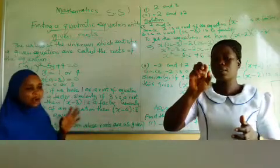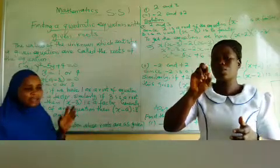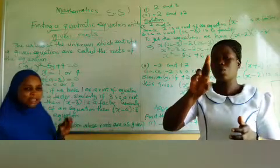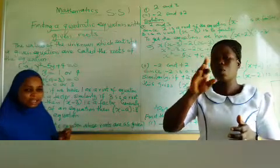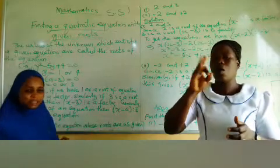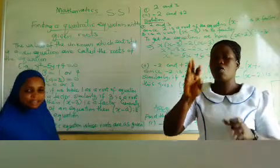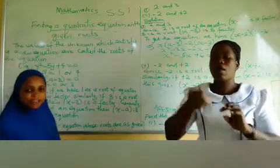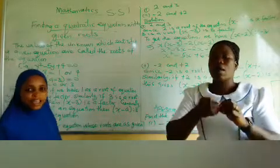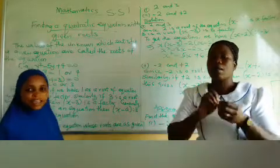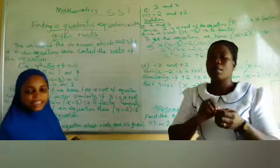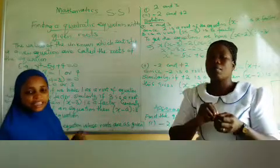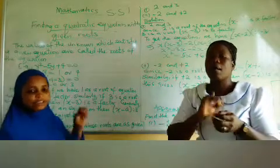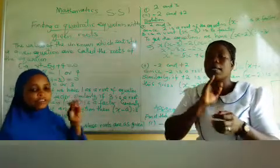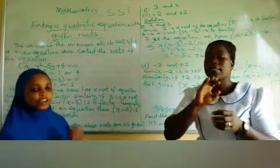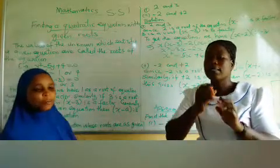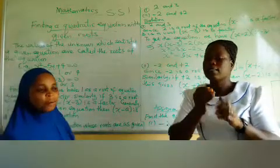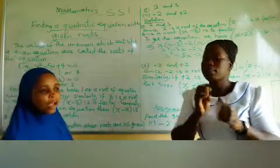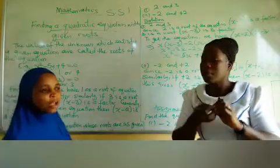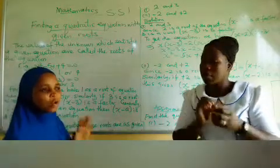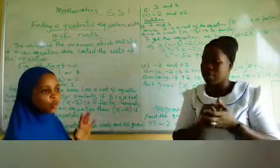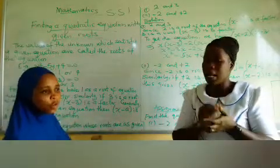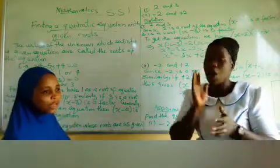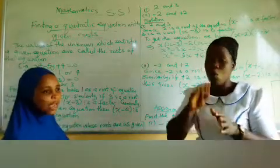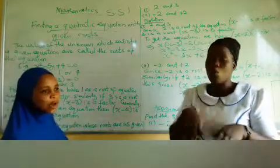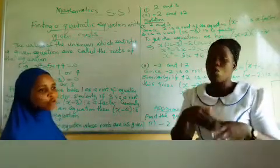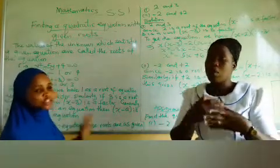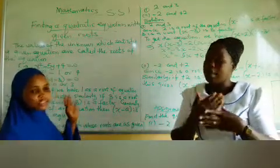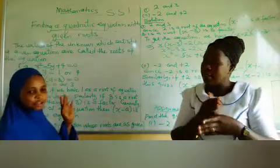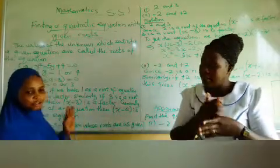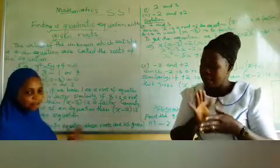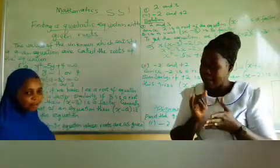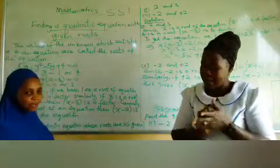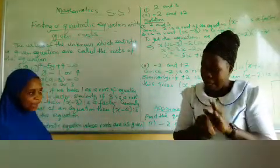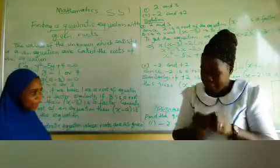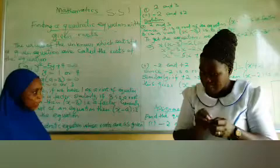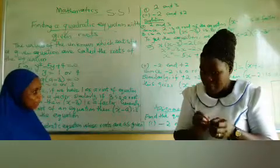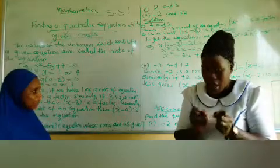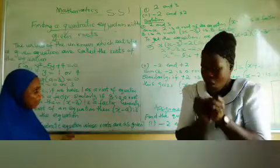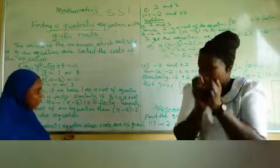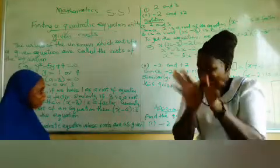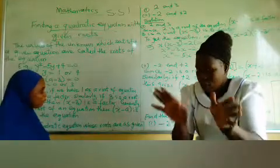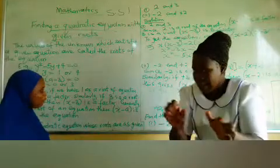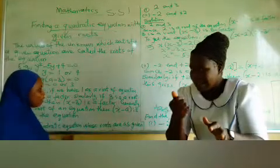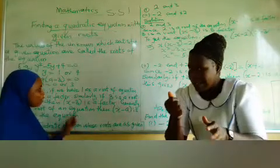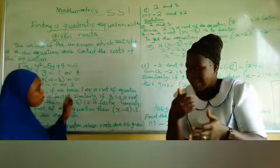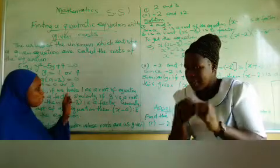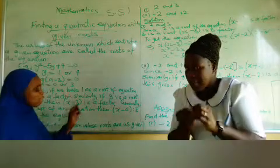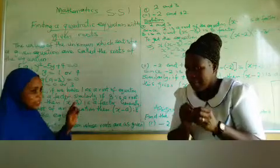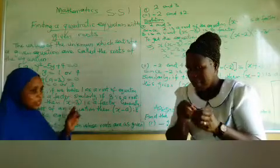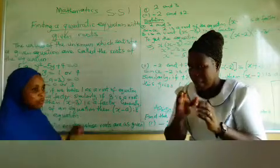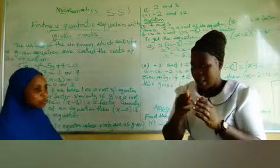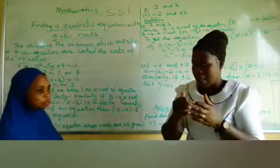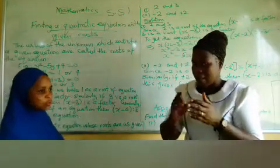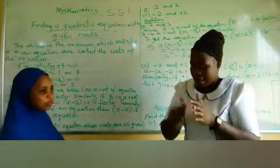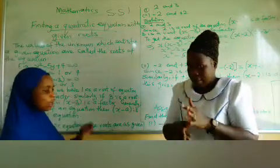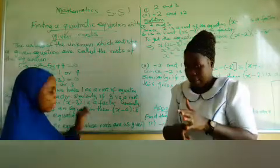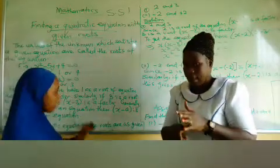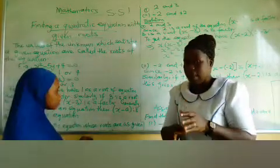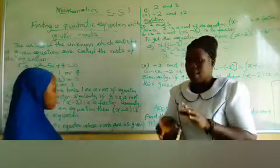will divide a given number without remainder. Therefore, if 1 is a root, x